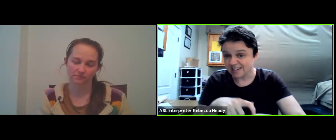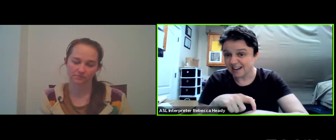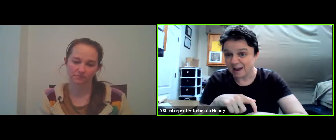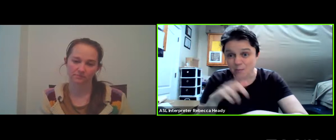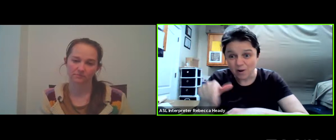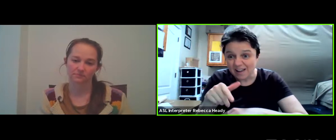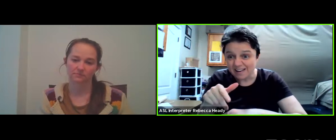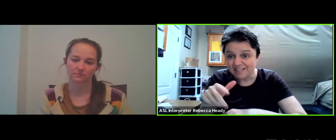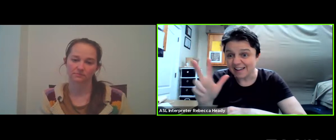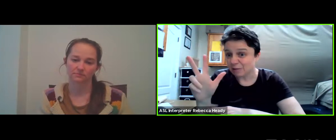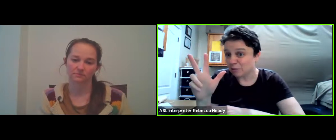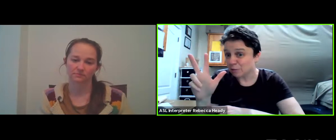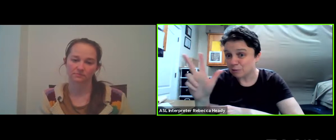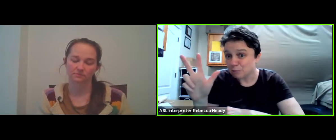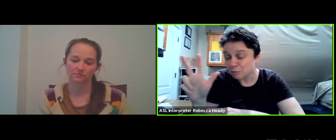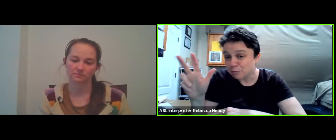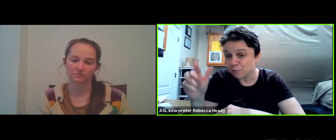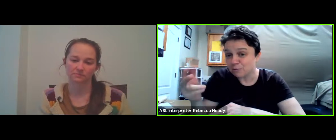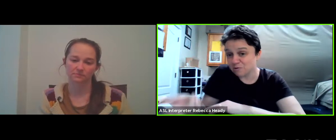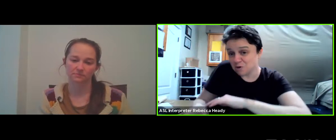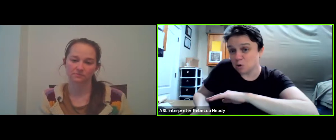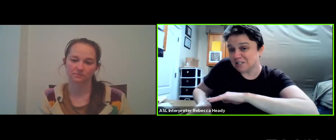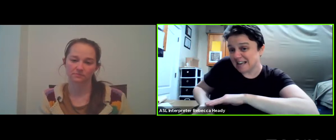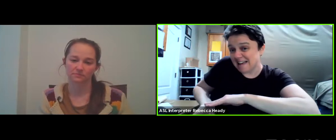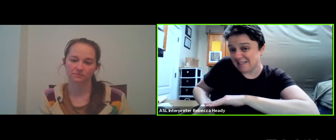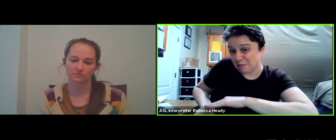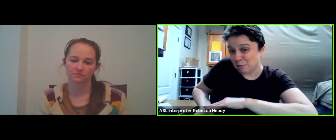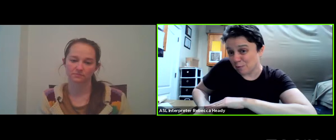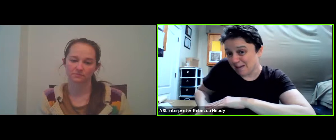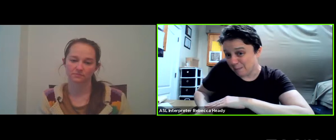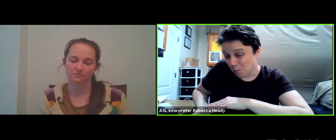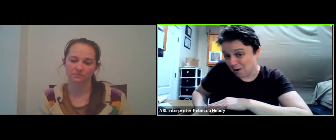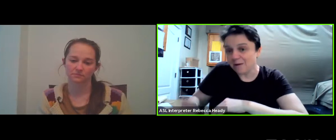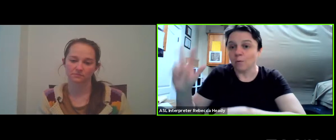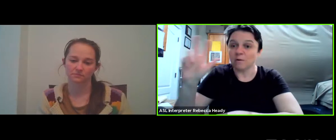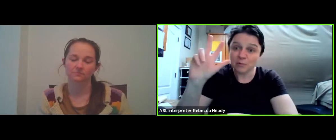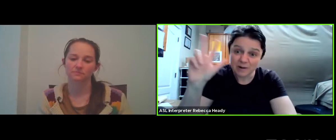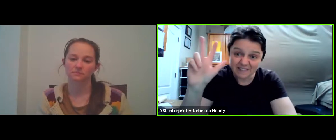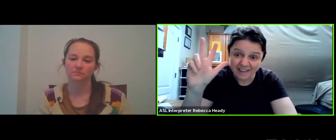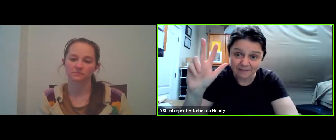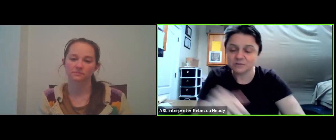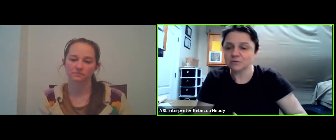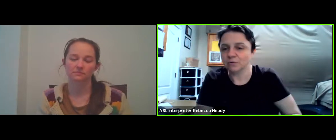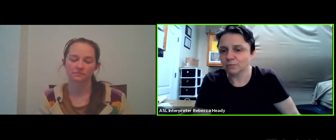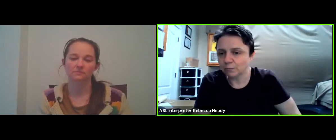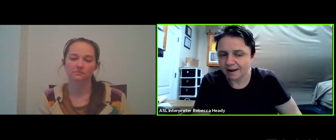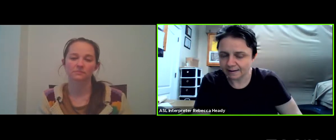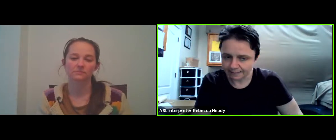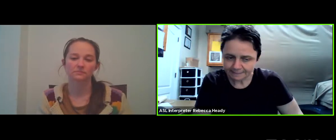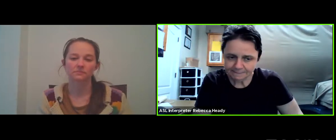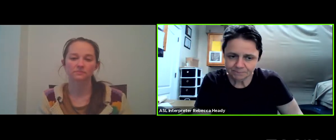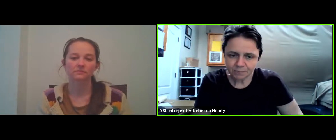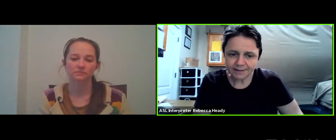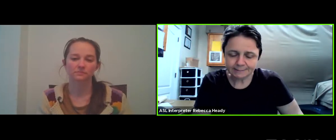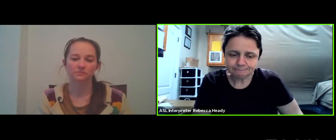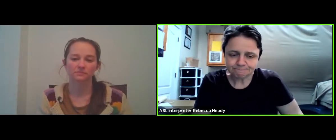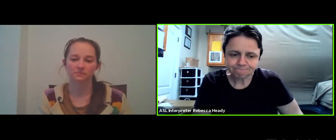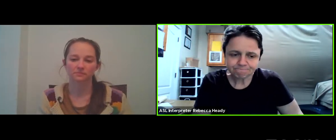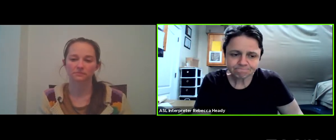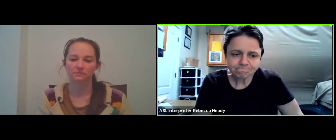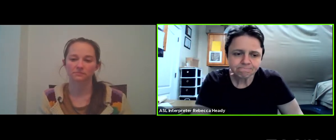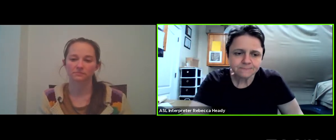could also say time when, like you could say like 3 in the morning or 3 in the afternoon, right?